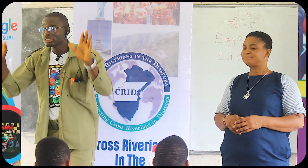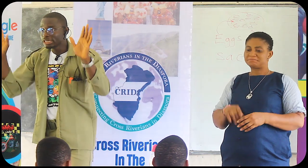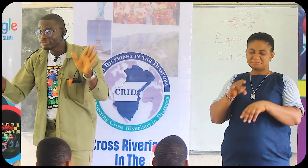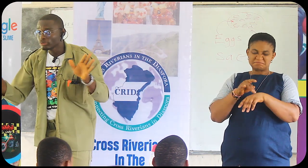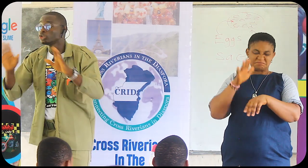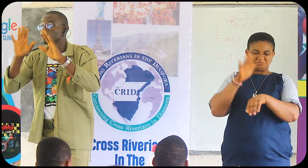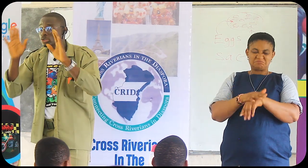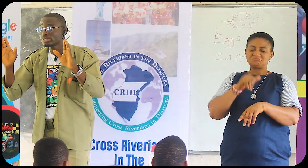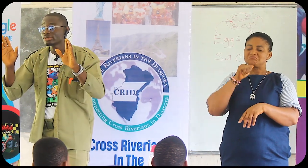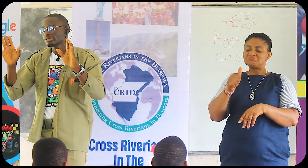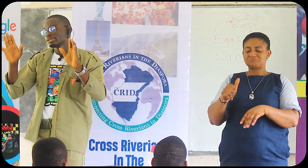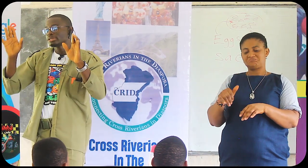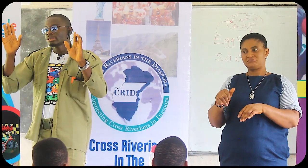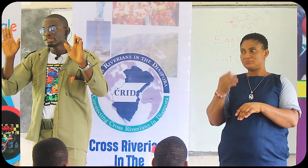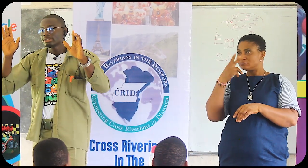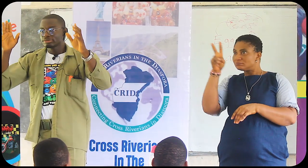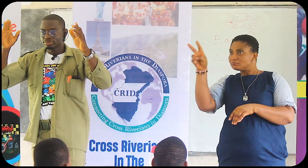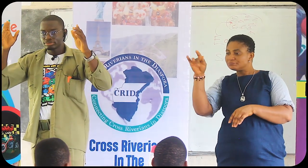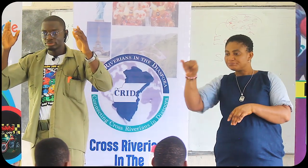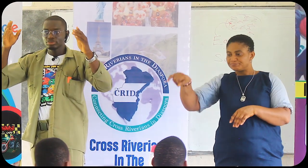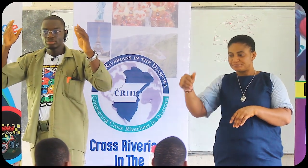Mosquitoes don't live or don't